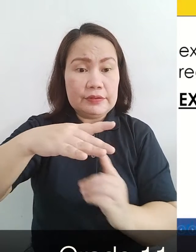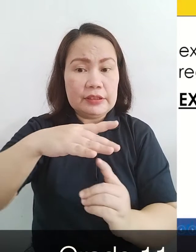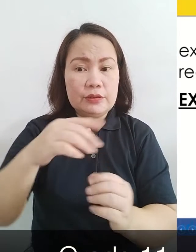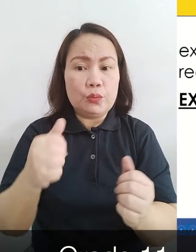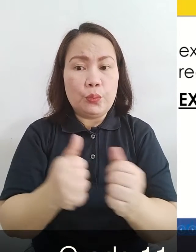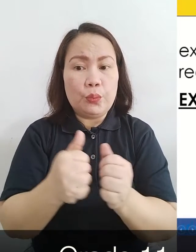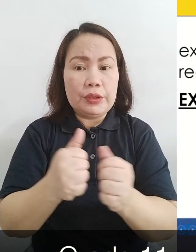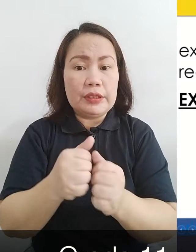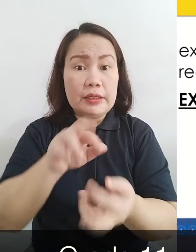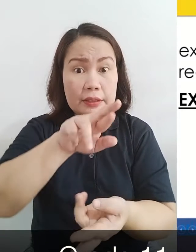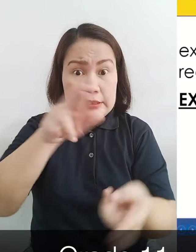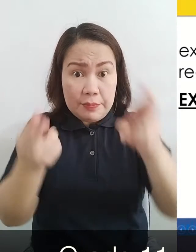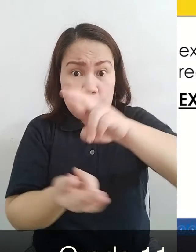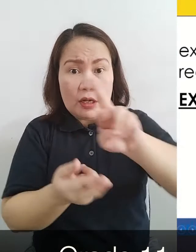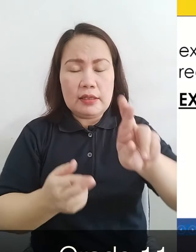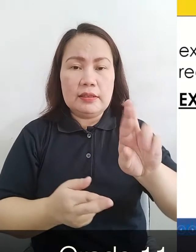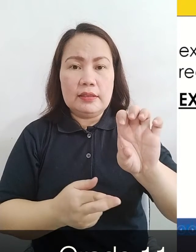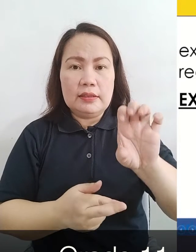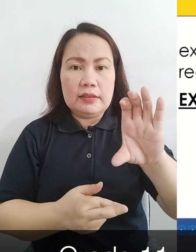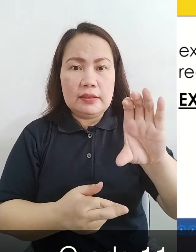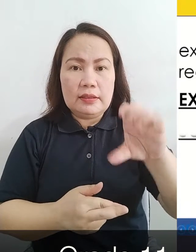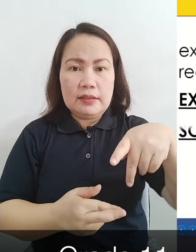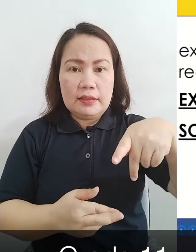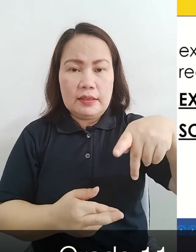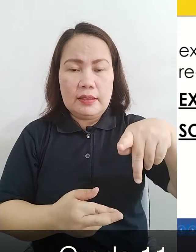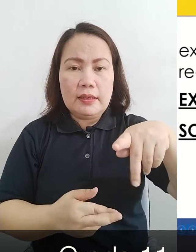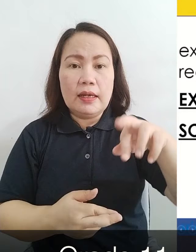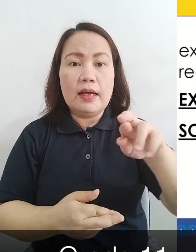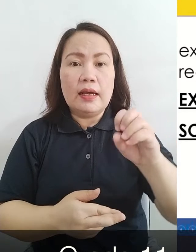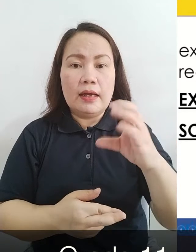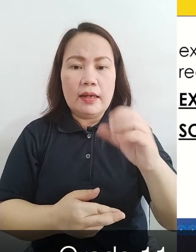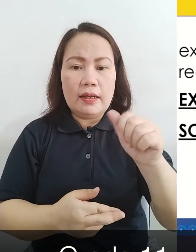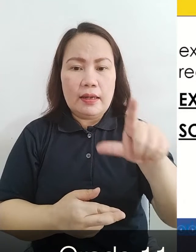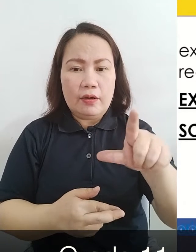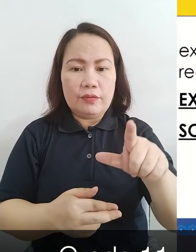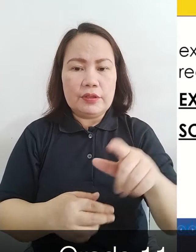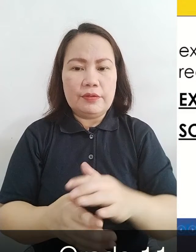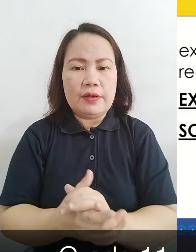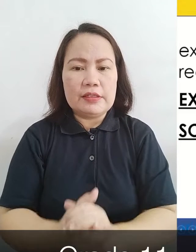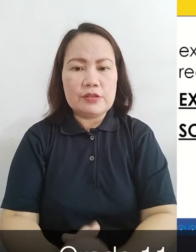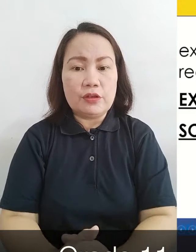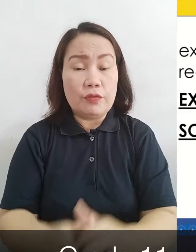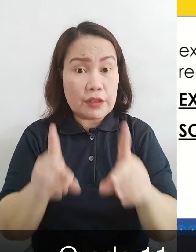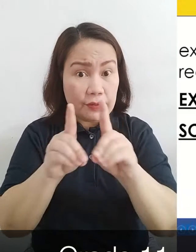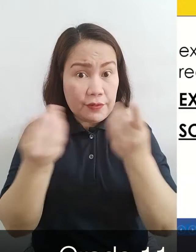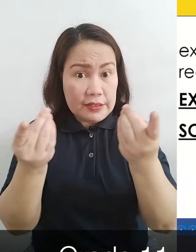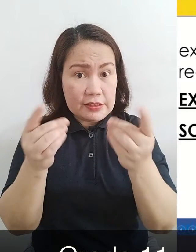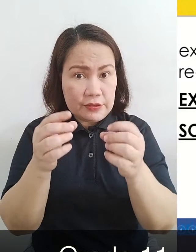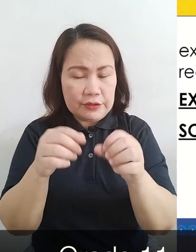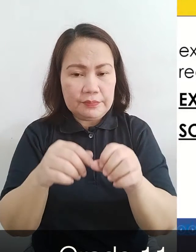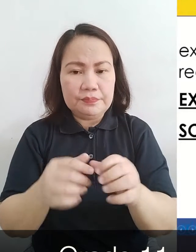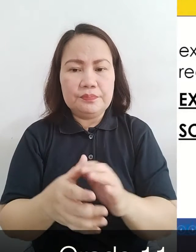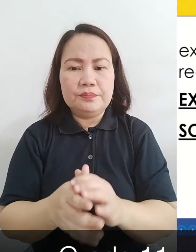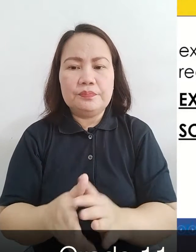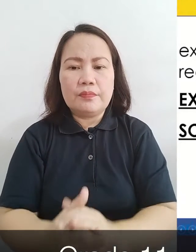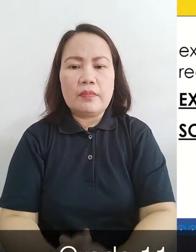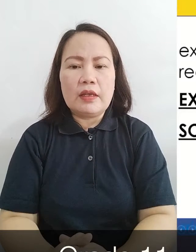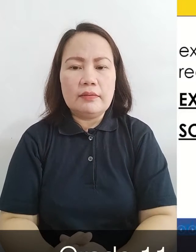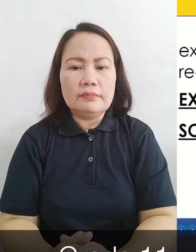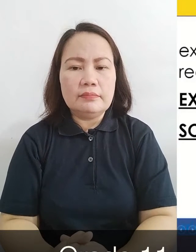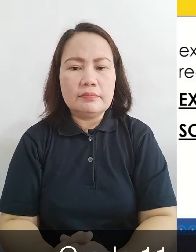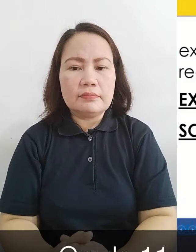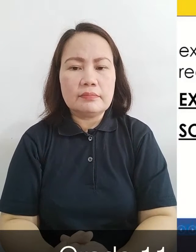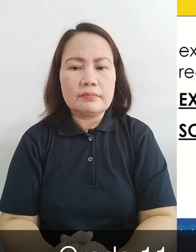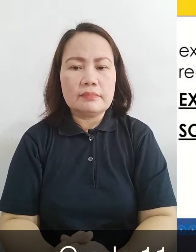divide 3/4 and 7 over 16. So, anong gagawin? Get